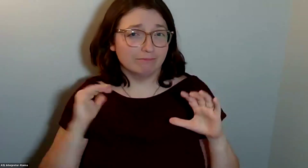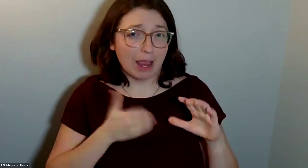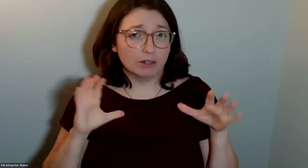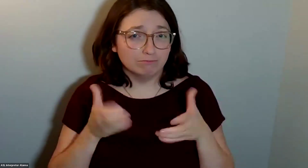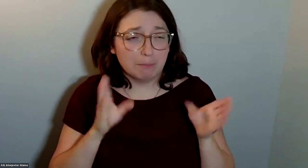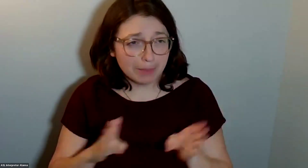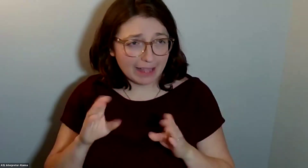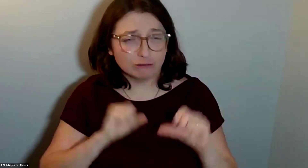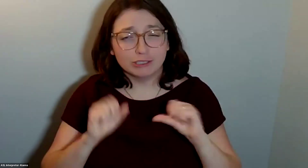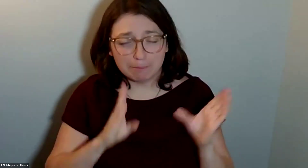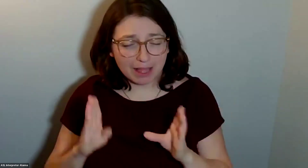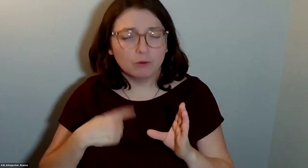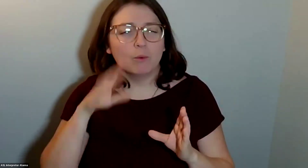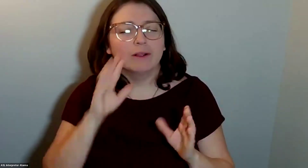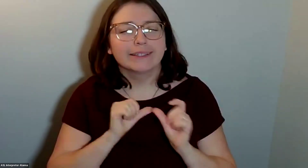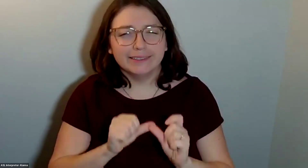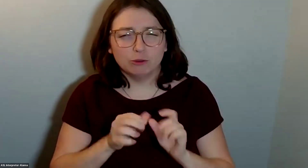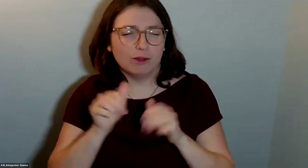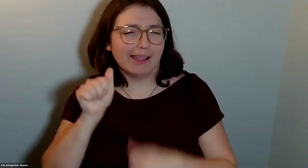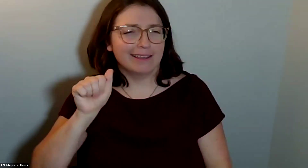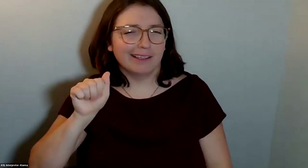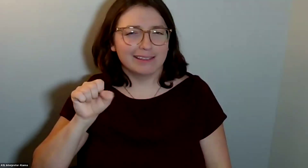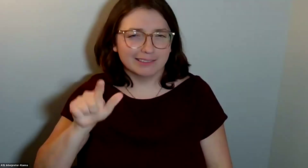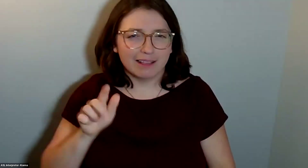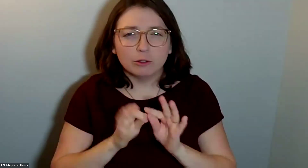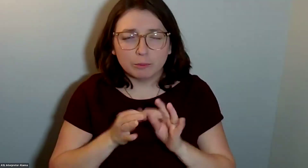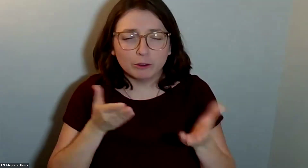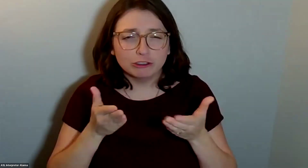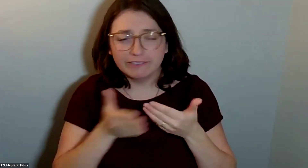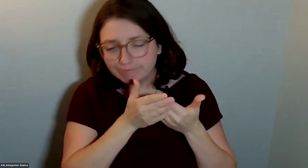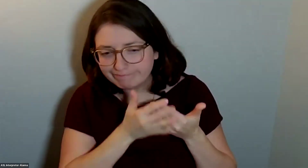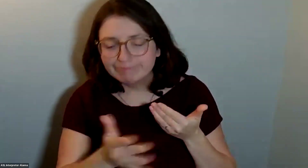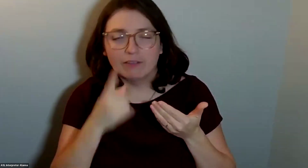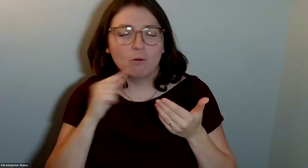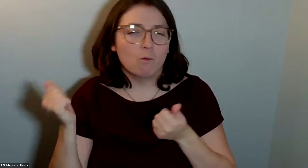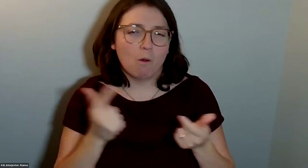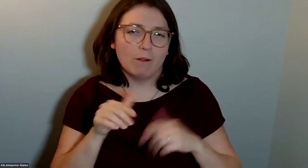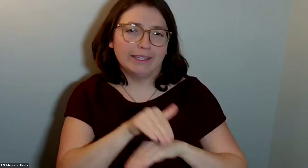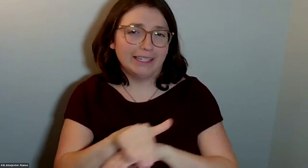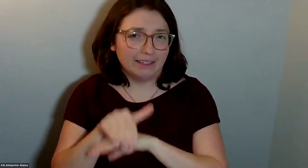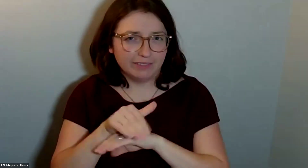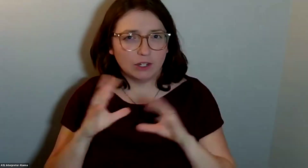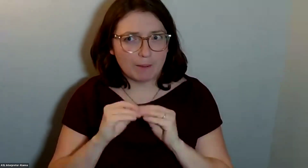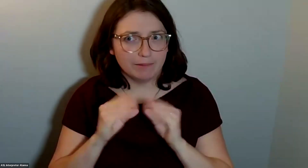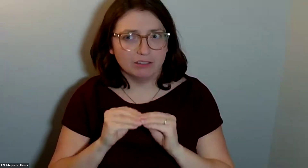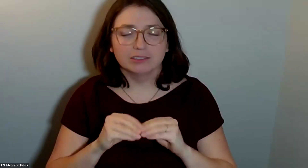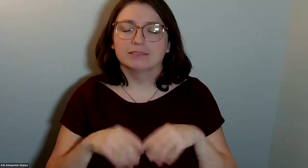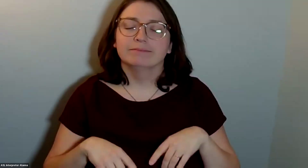ASL interpretation services moving forwards during all our evening webinars, and I'm very excited about it. So,